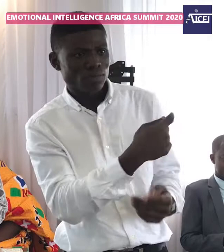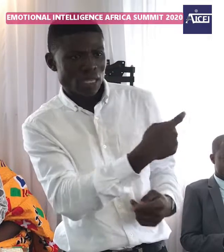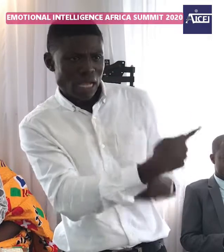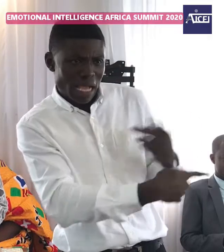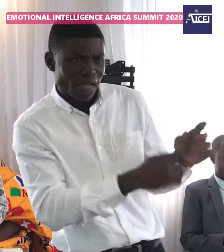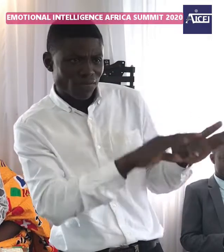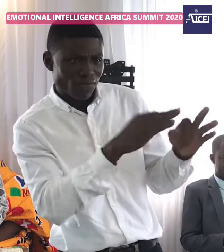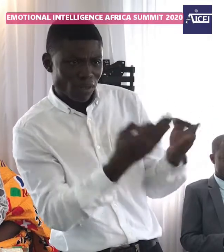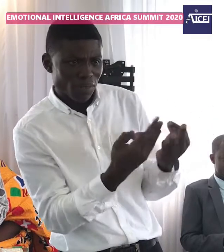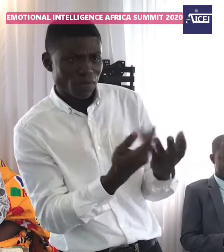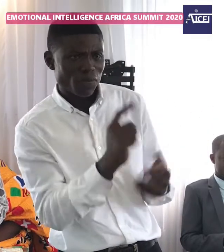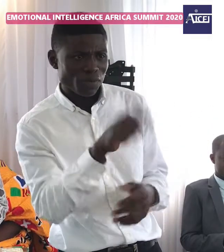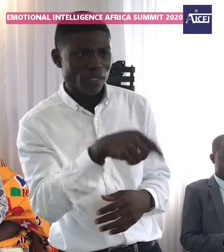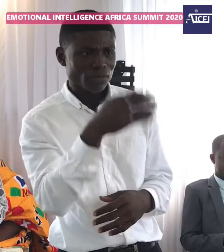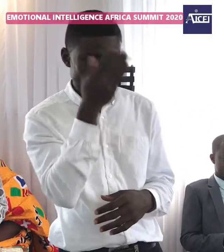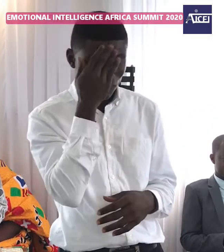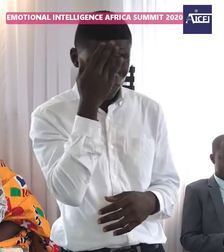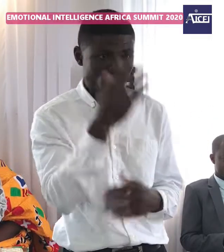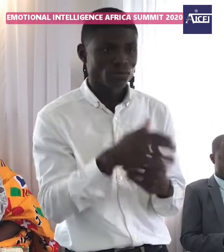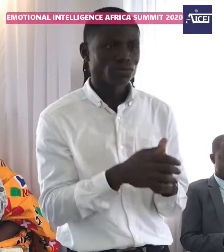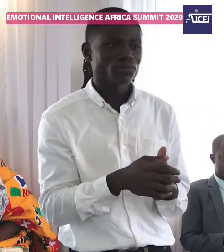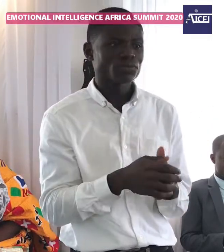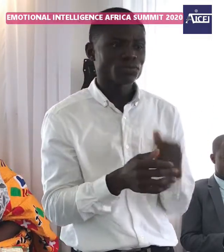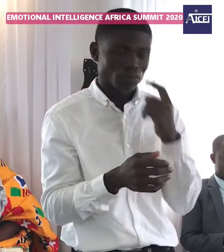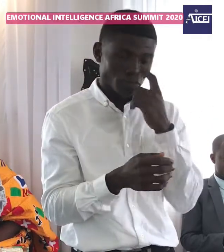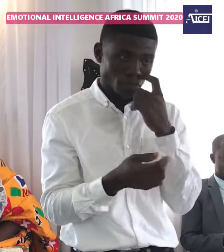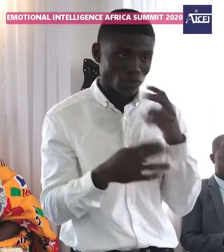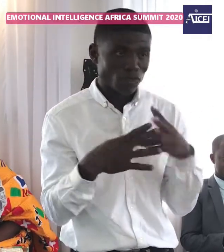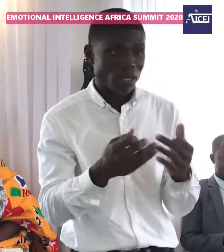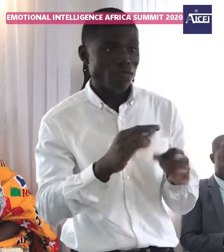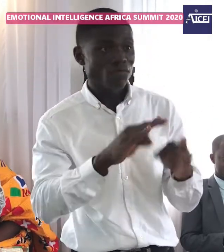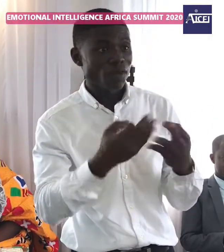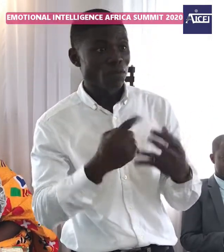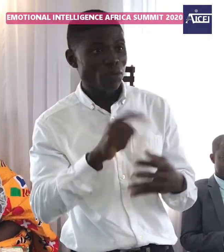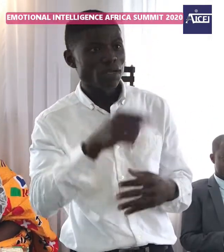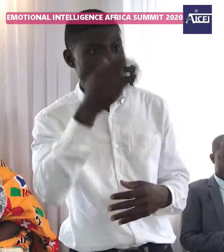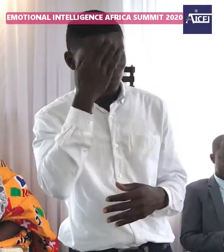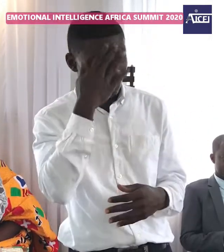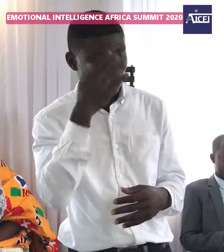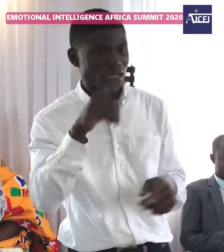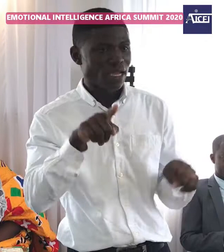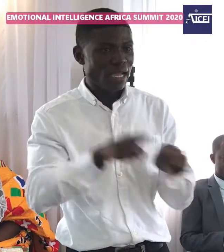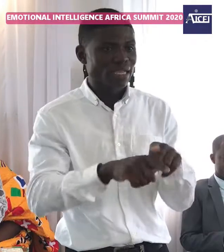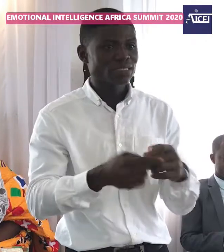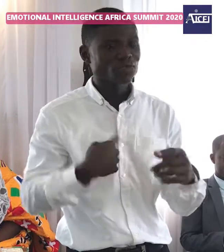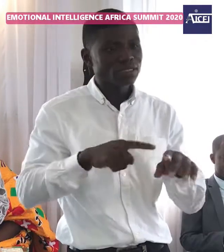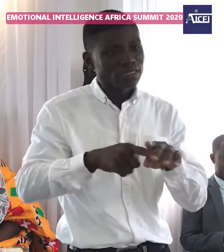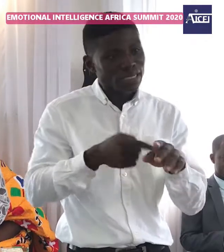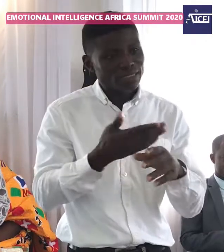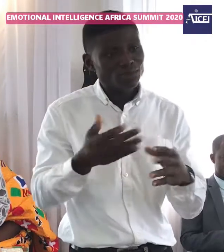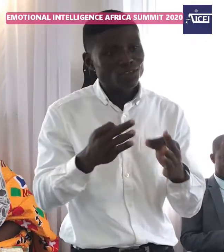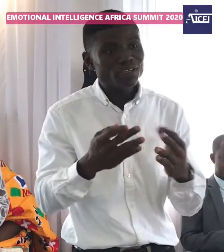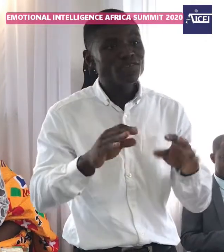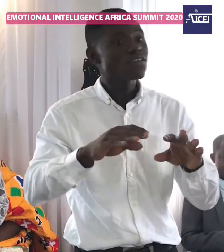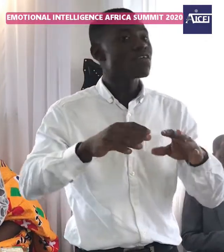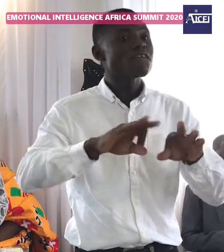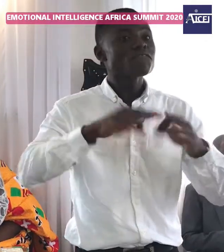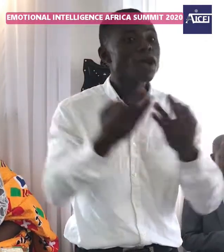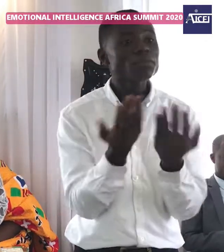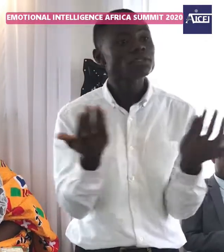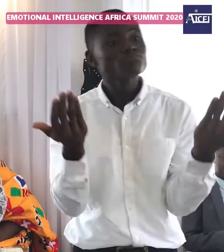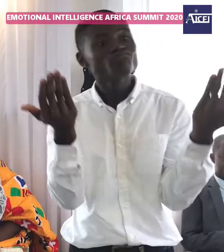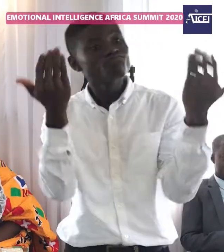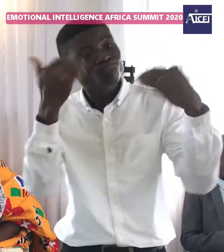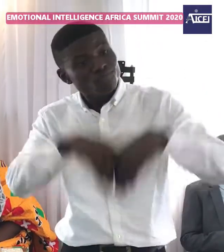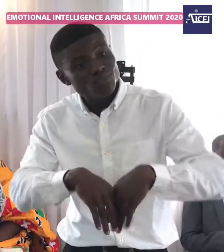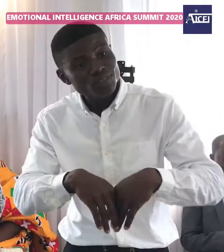So the family, we should note, is also a building block of society. So if the family is broken, society will